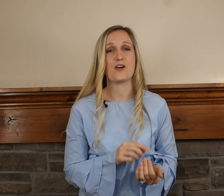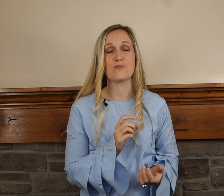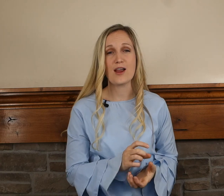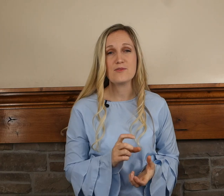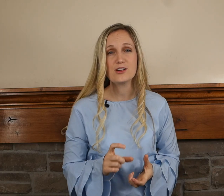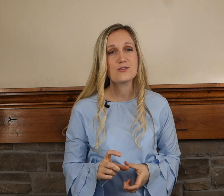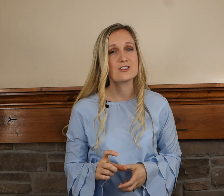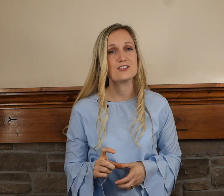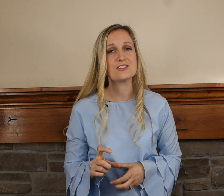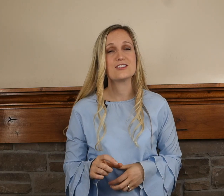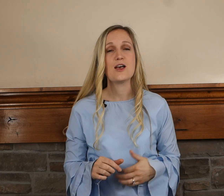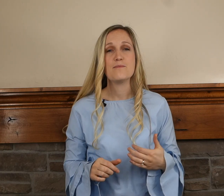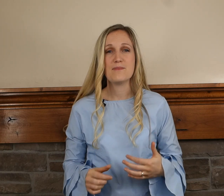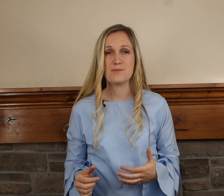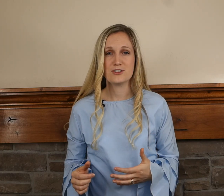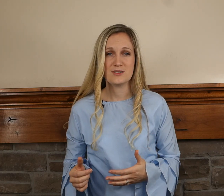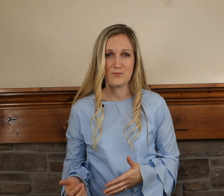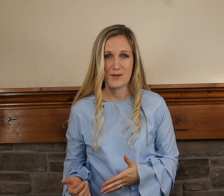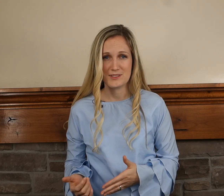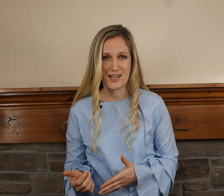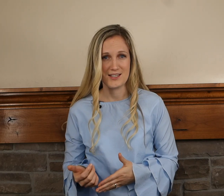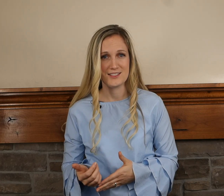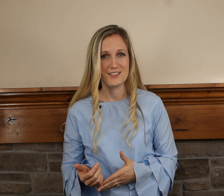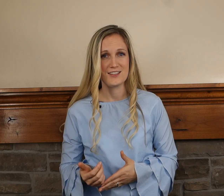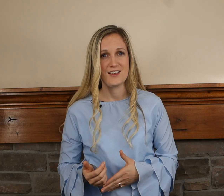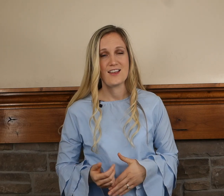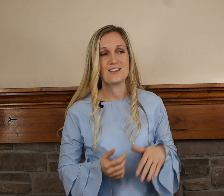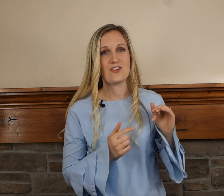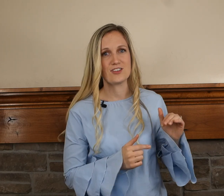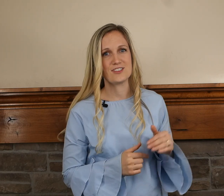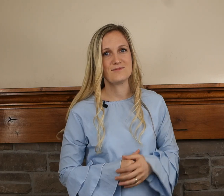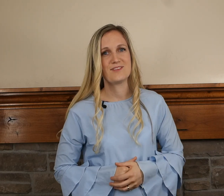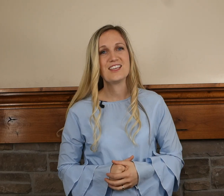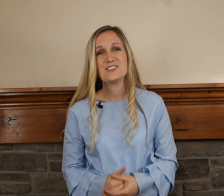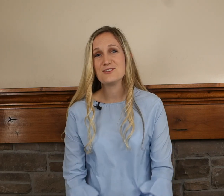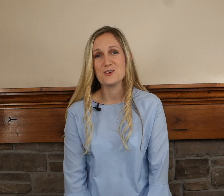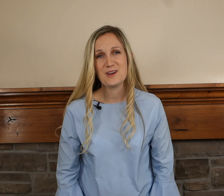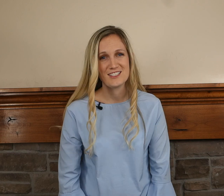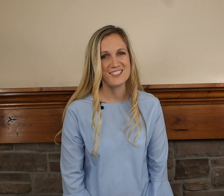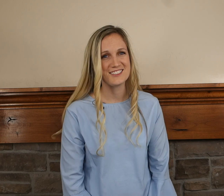our Primary Choristers membership website. It's awesome. Thank you so much.